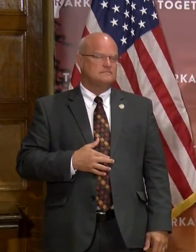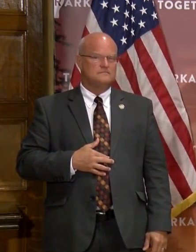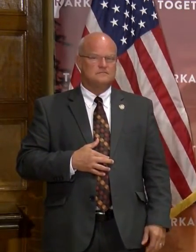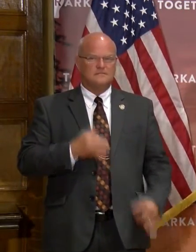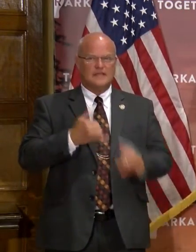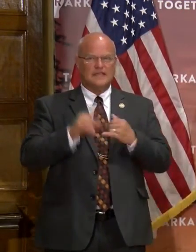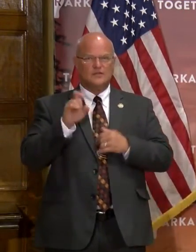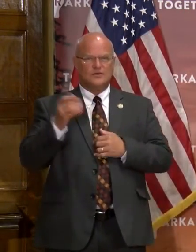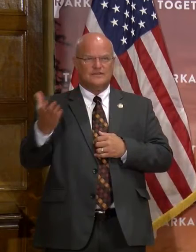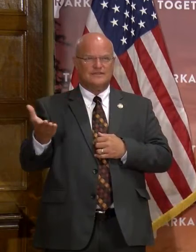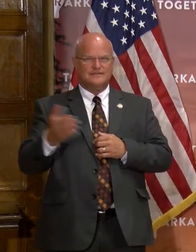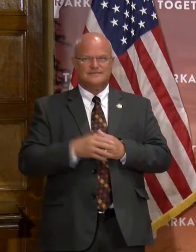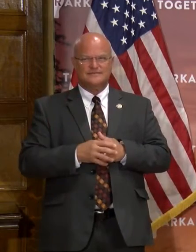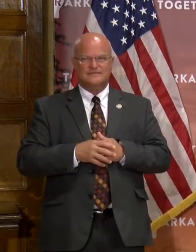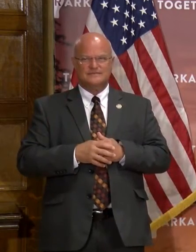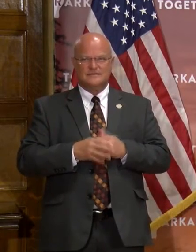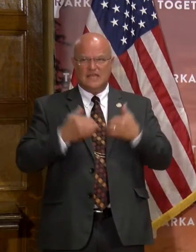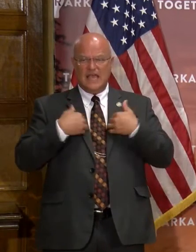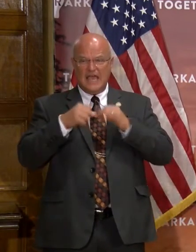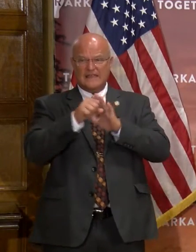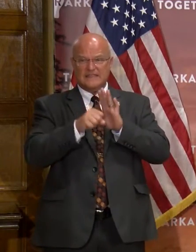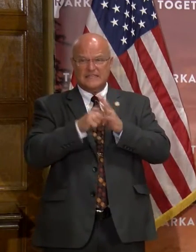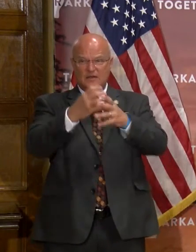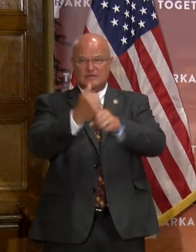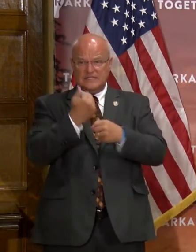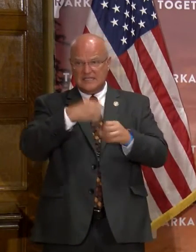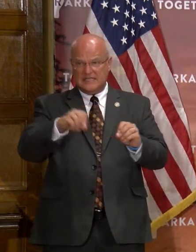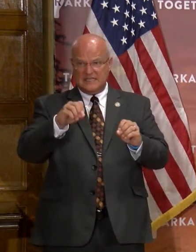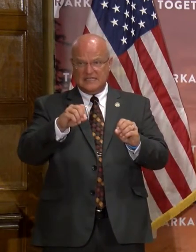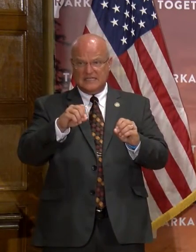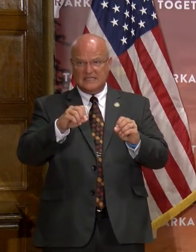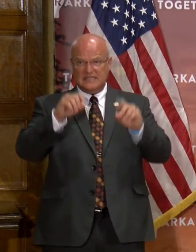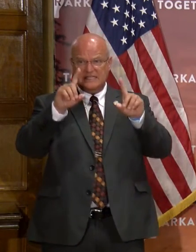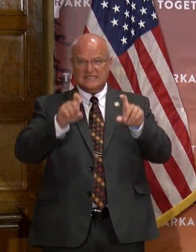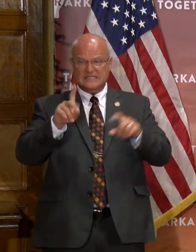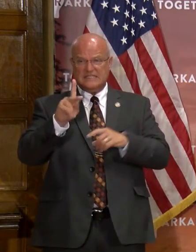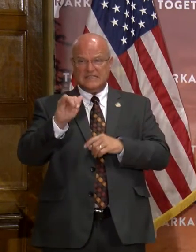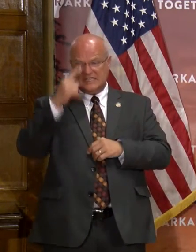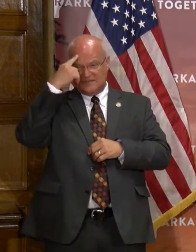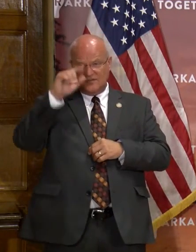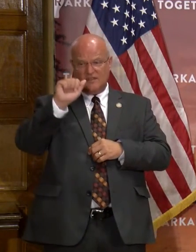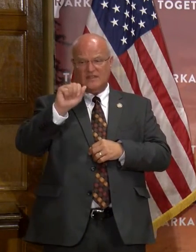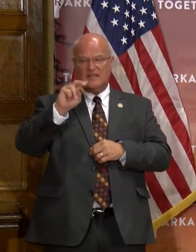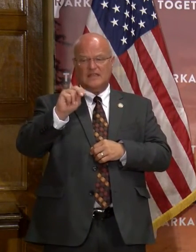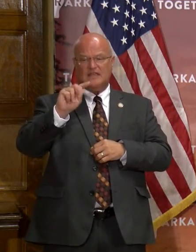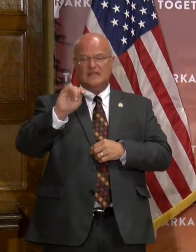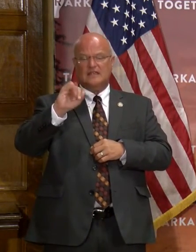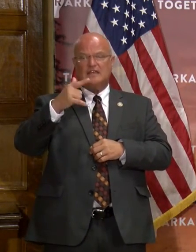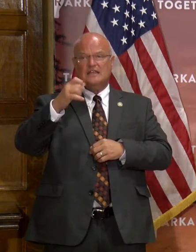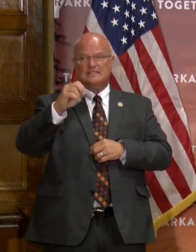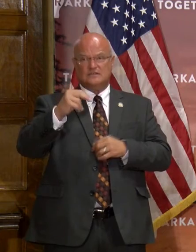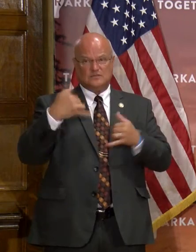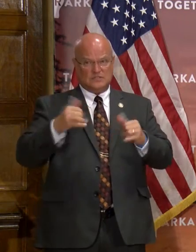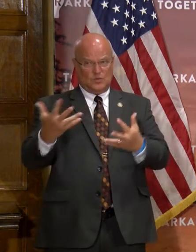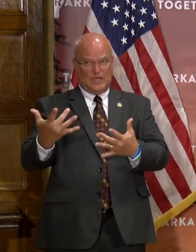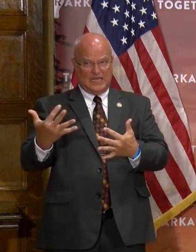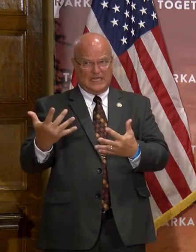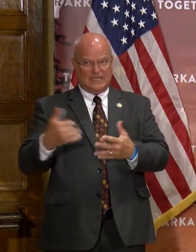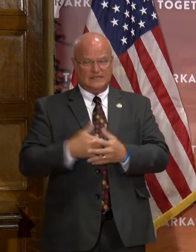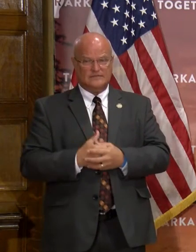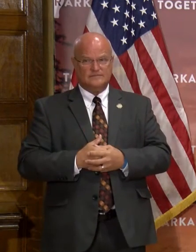Last question right here. Has the state received any of the testing kits for the antigen tests, or are we still waiting on